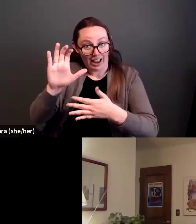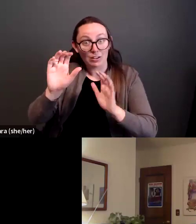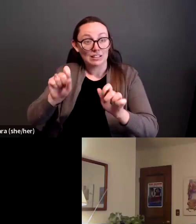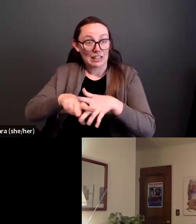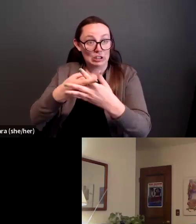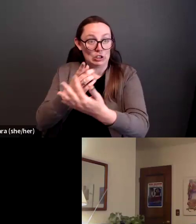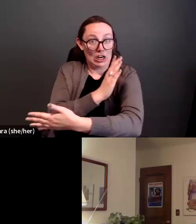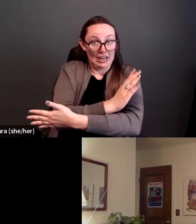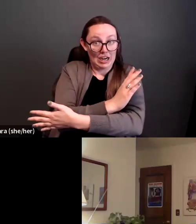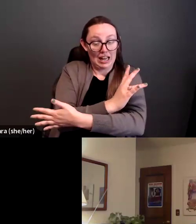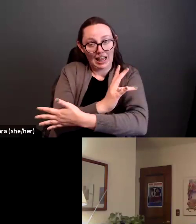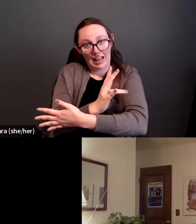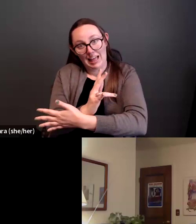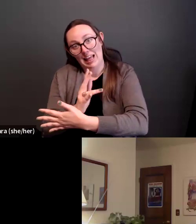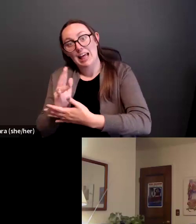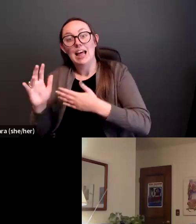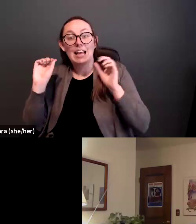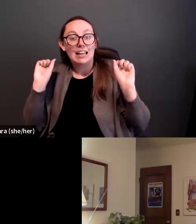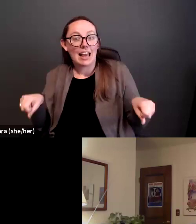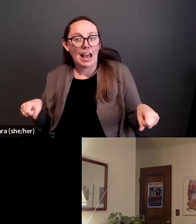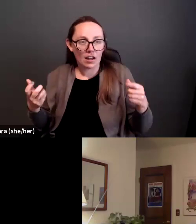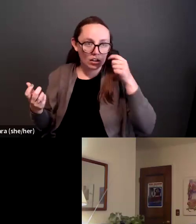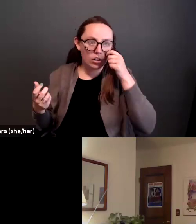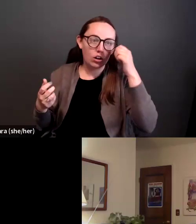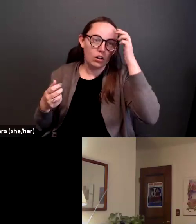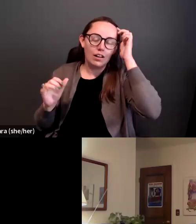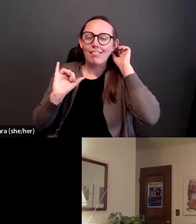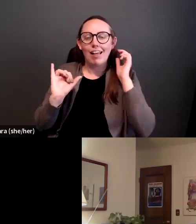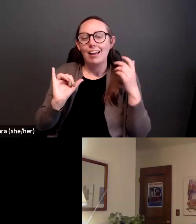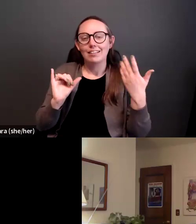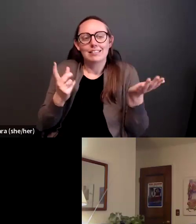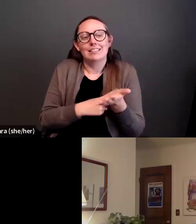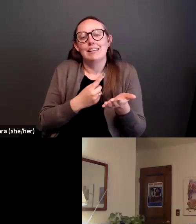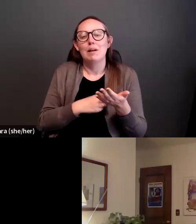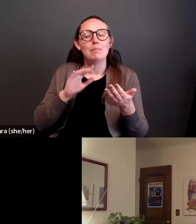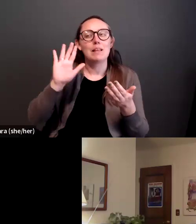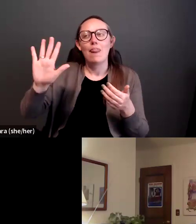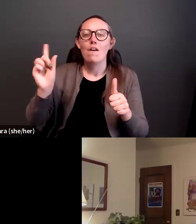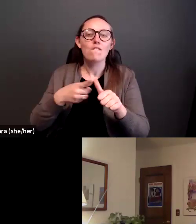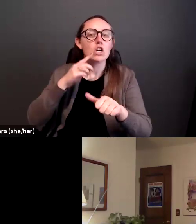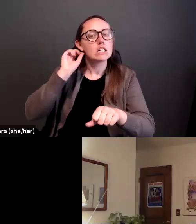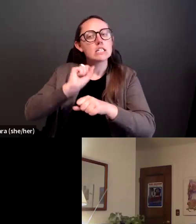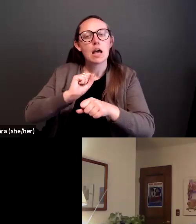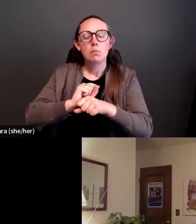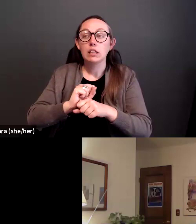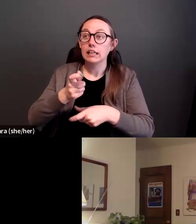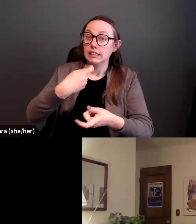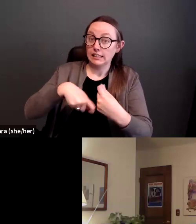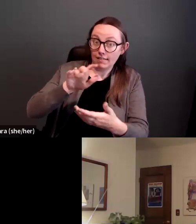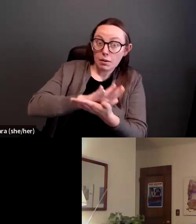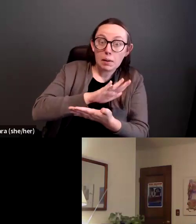change a paper into a podcast, right? And then that just starts them down the road. And they're like, well, but what if